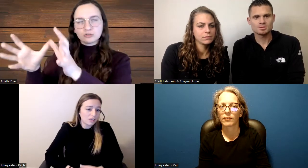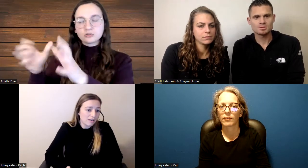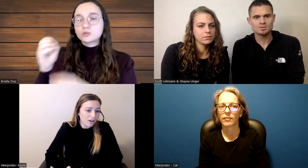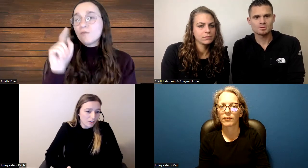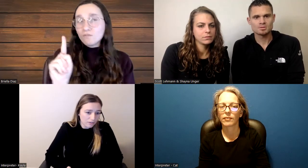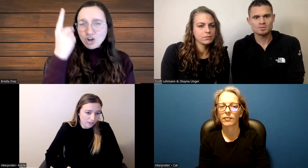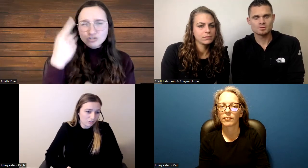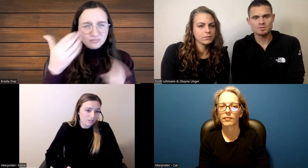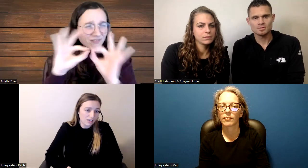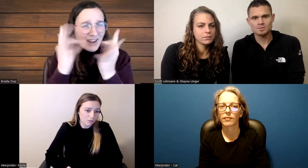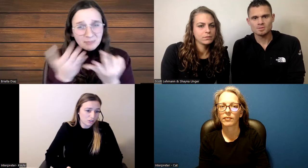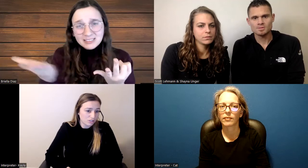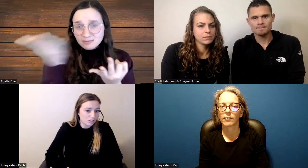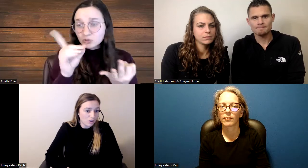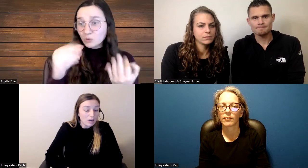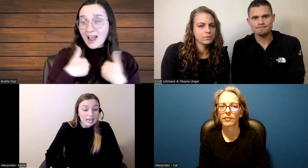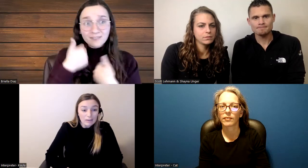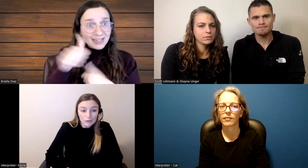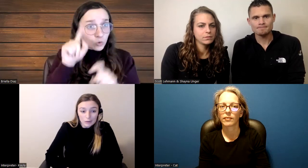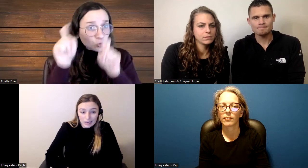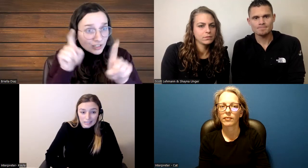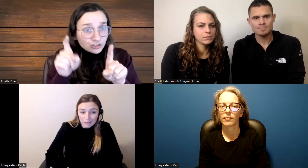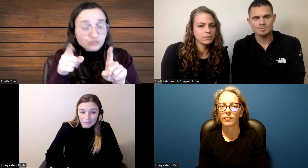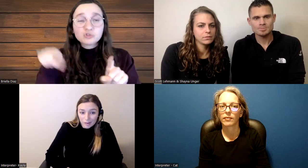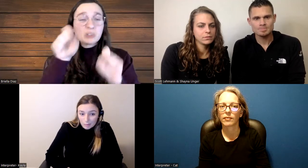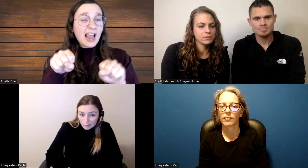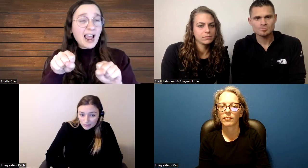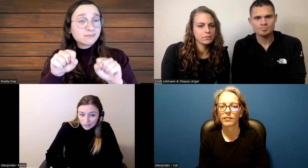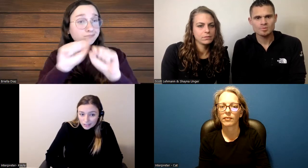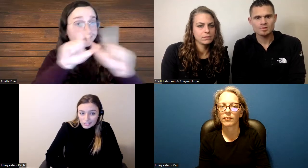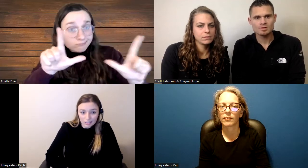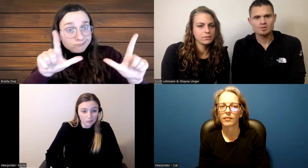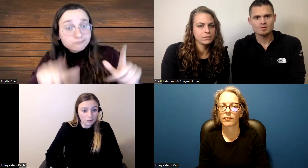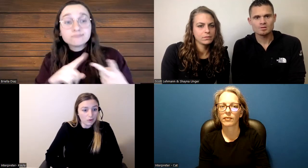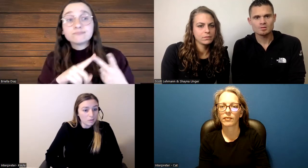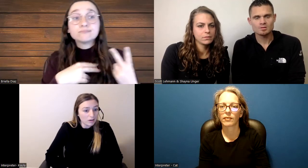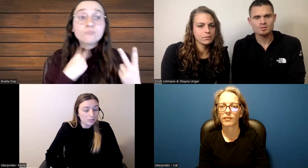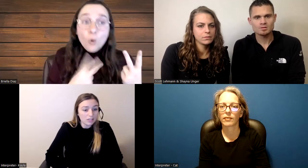questions, we can have other professionals to ask questions. So if we don't mind having family members first,